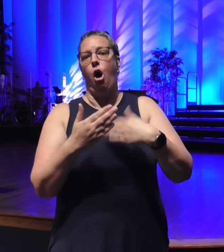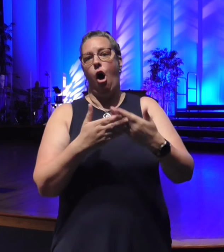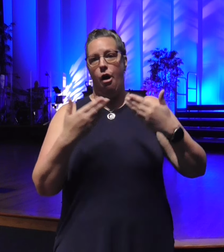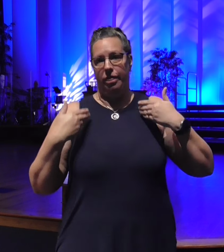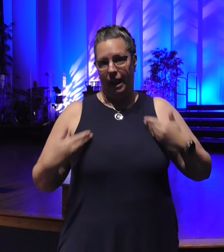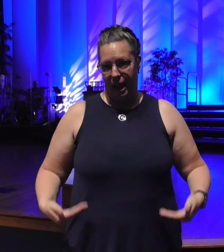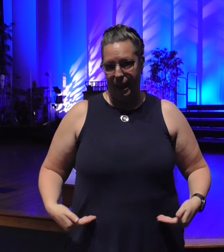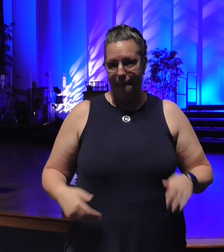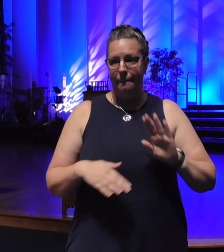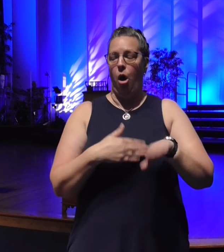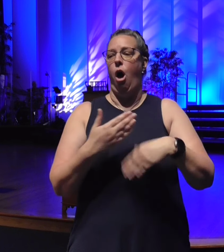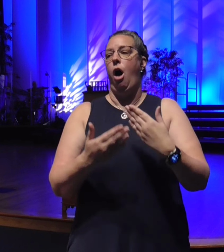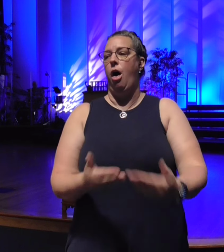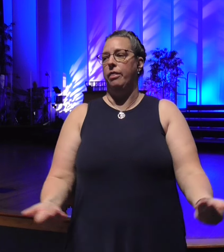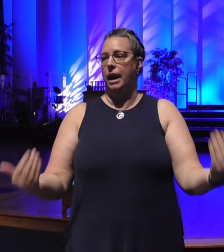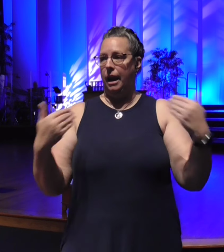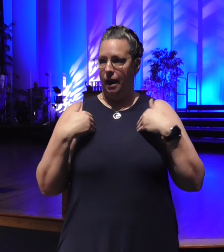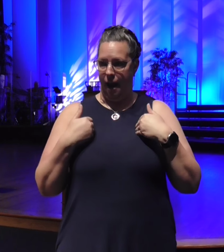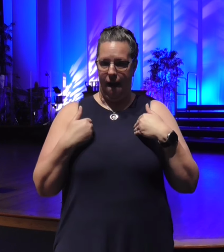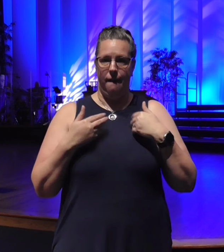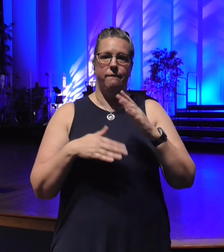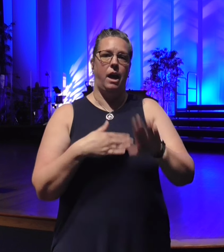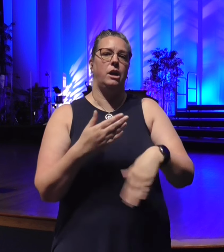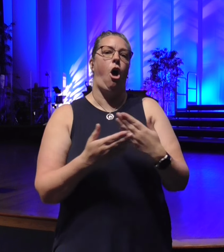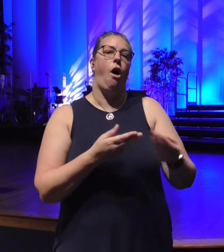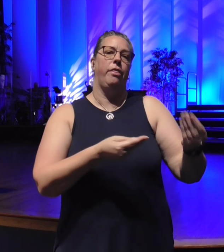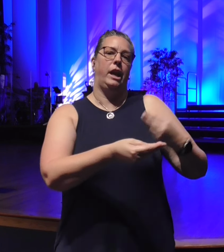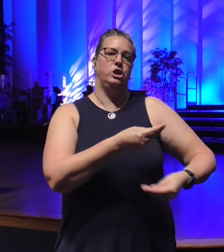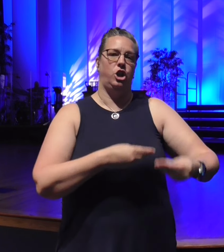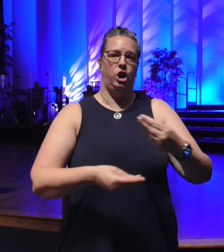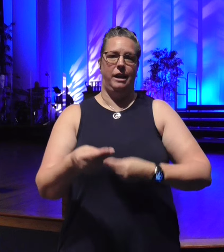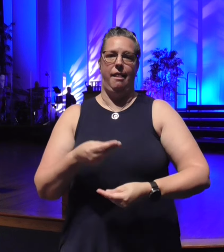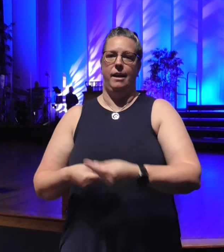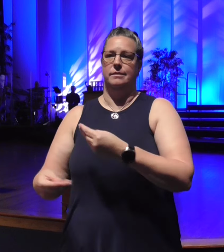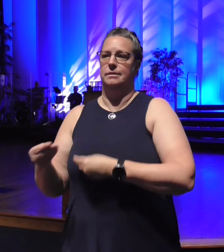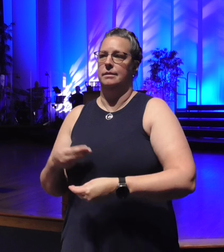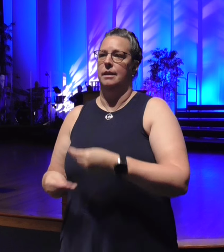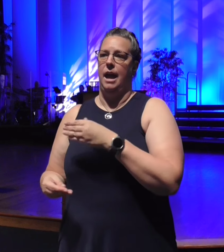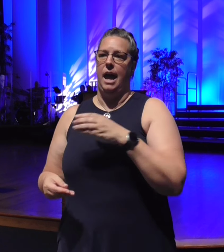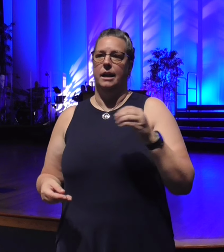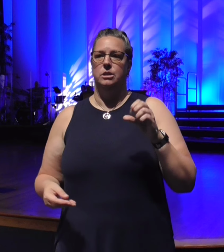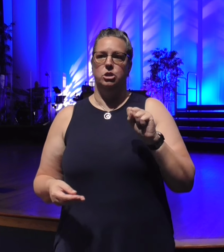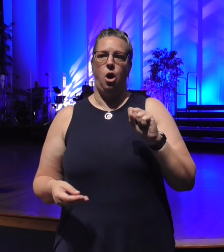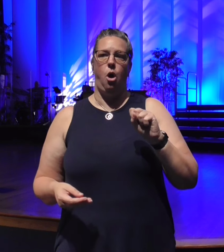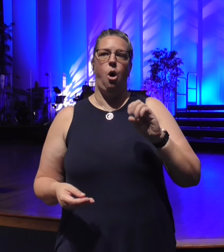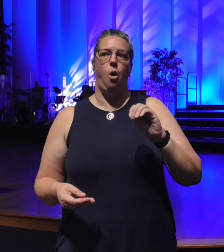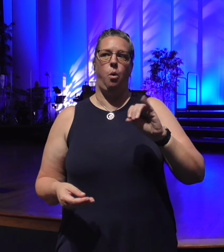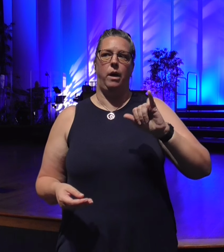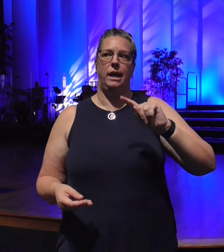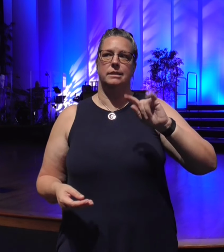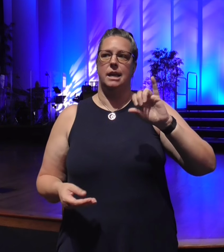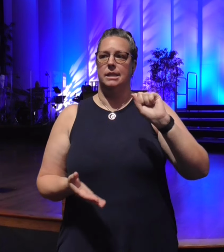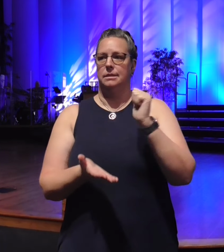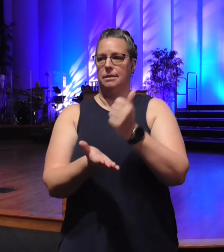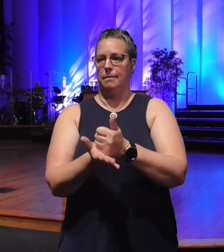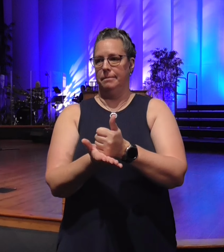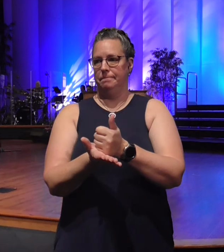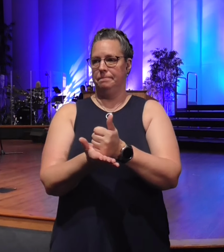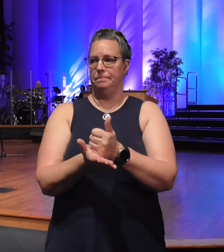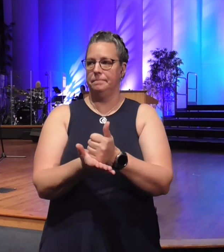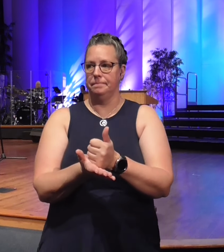that I am, all that I have, and all that I circulate. And so it is.